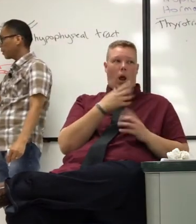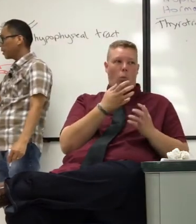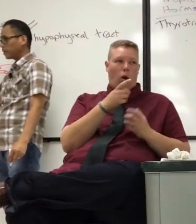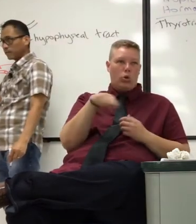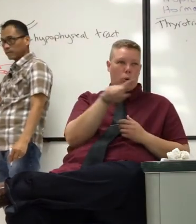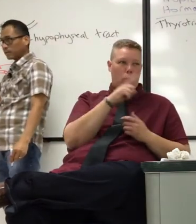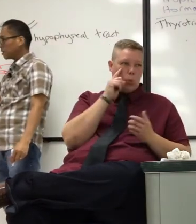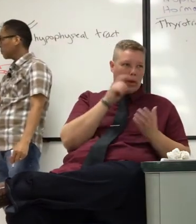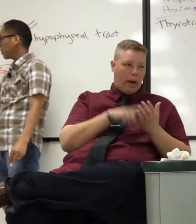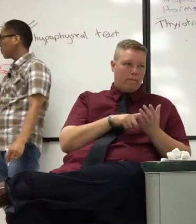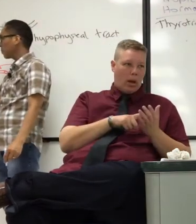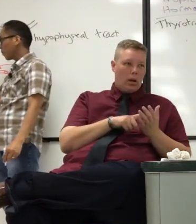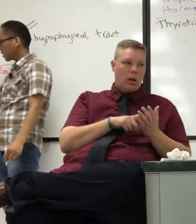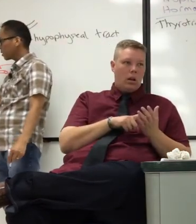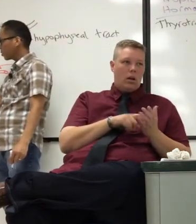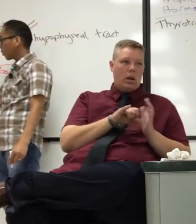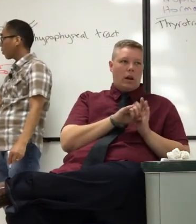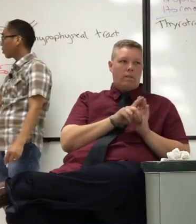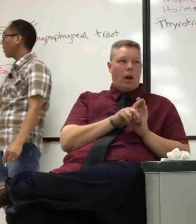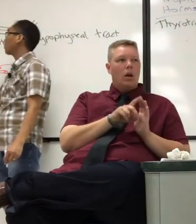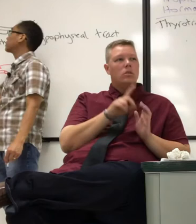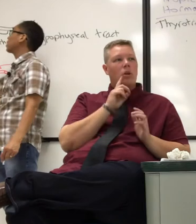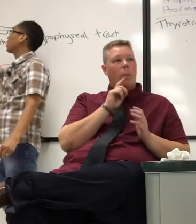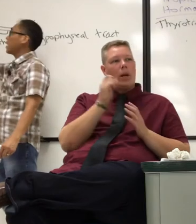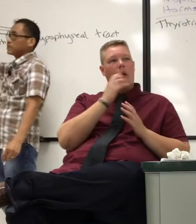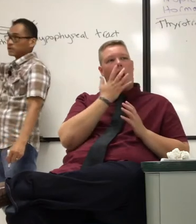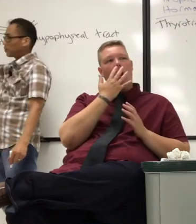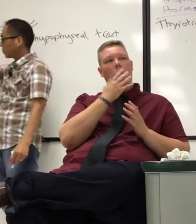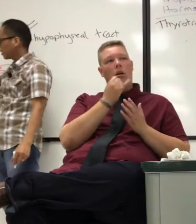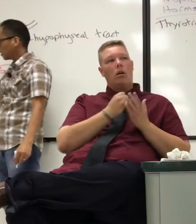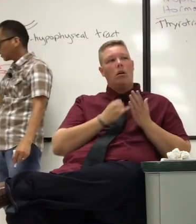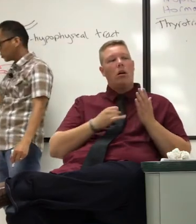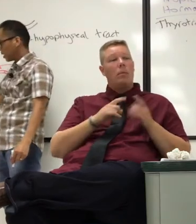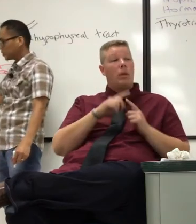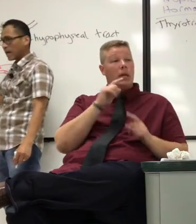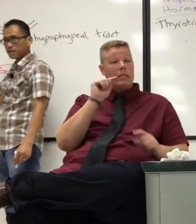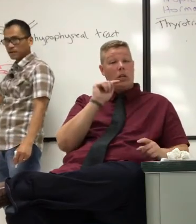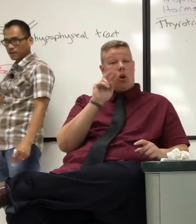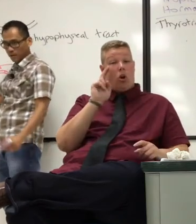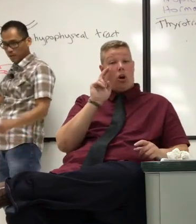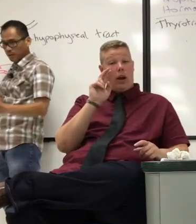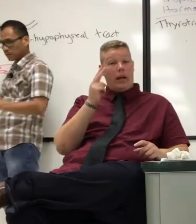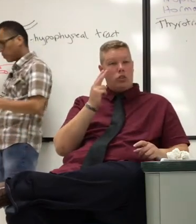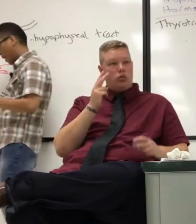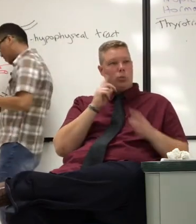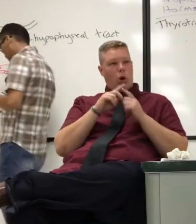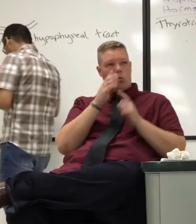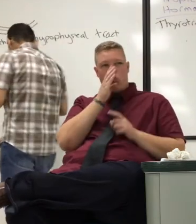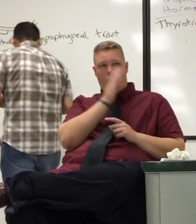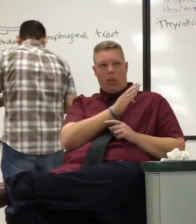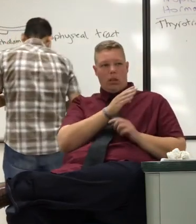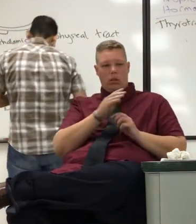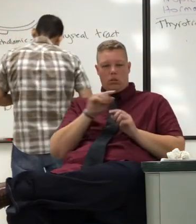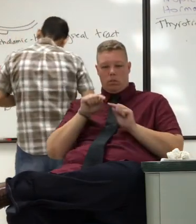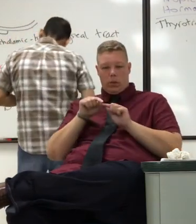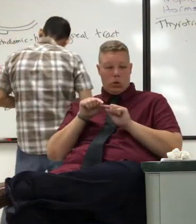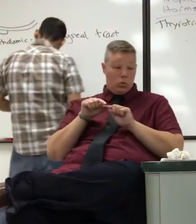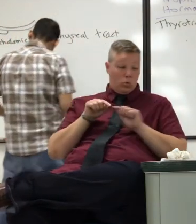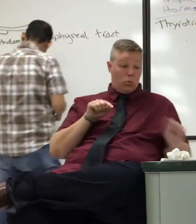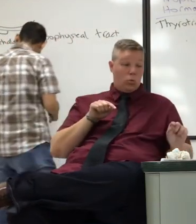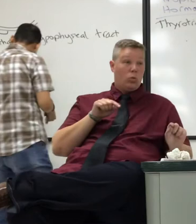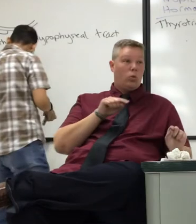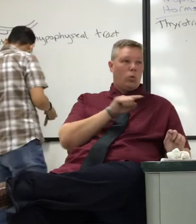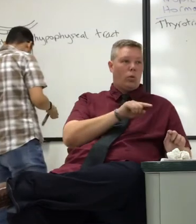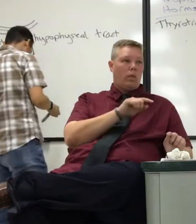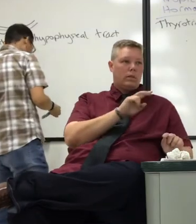to color it in. But the regulatory hormone, TRH, is going straight shot to here. So imagine a cell